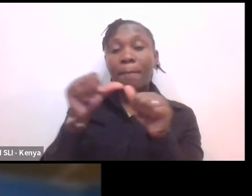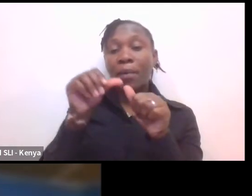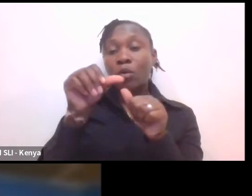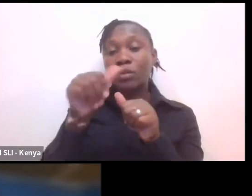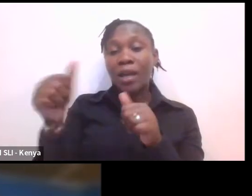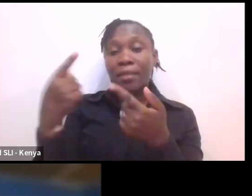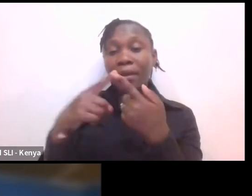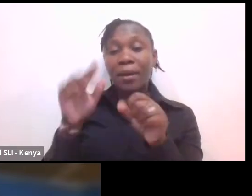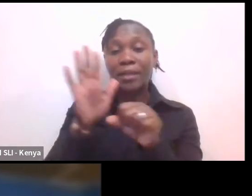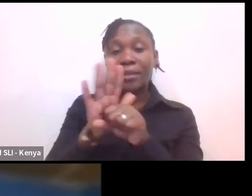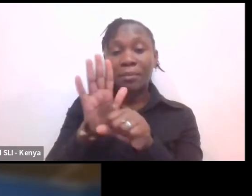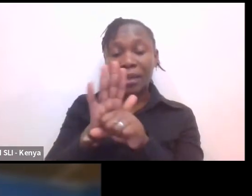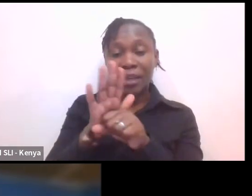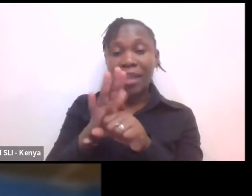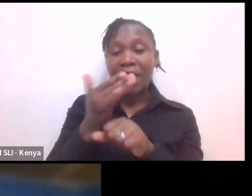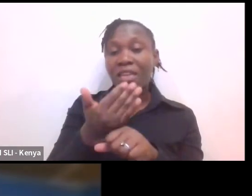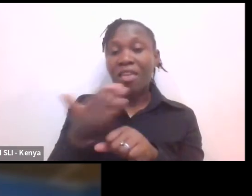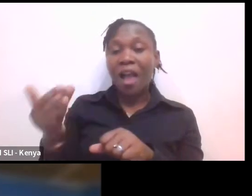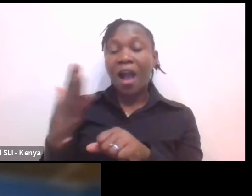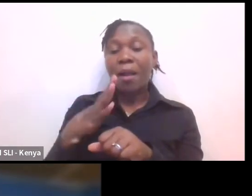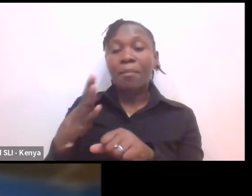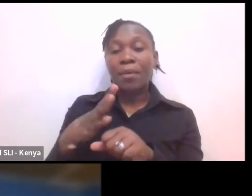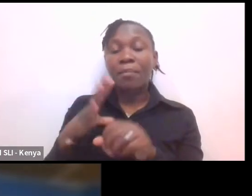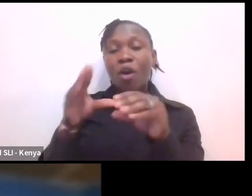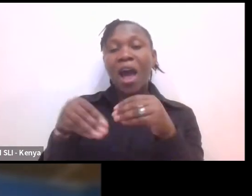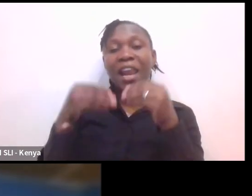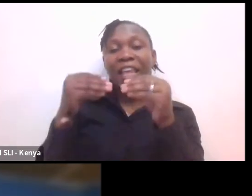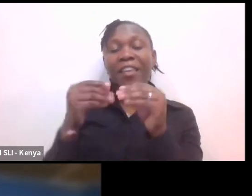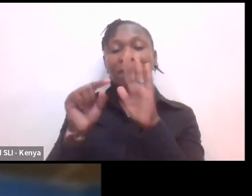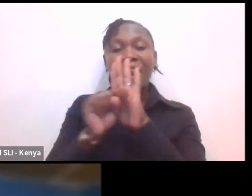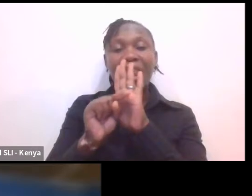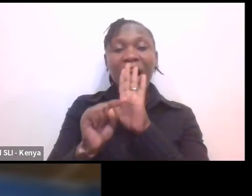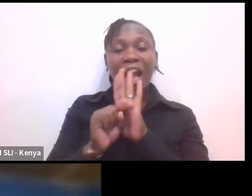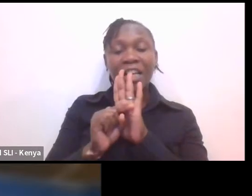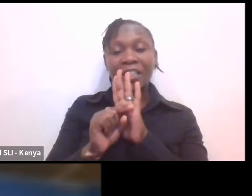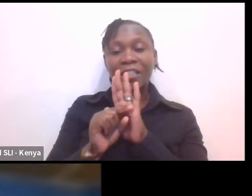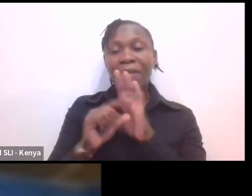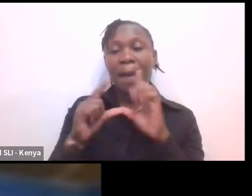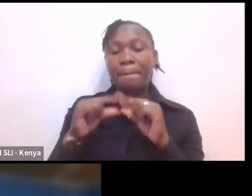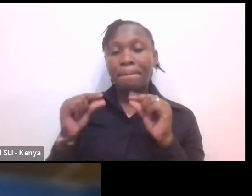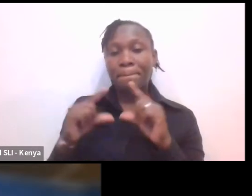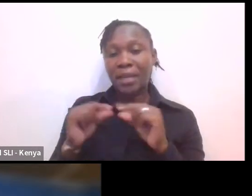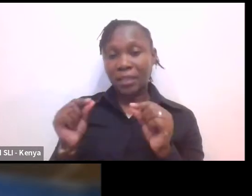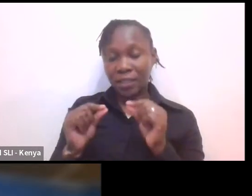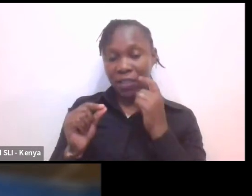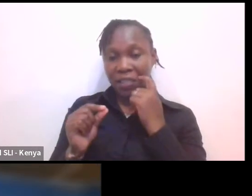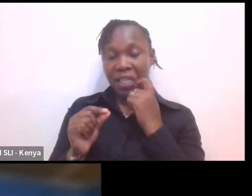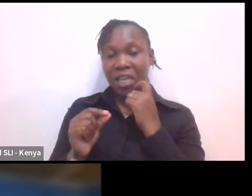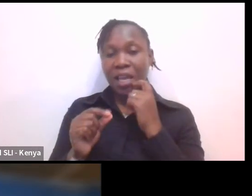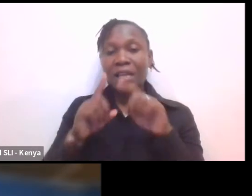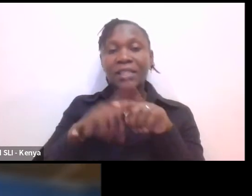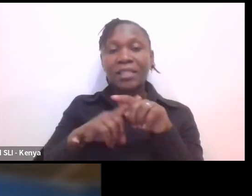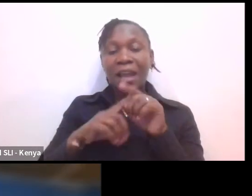these really very negative messages right the way through their formative years.